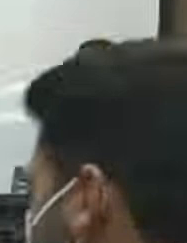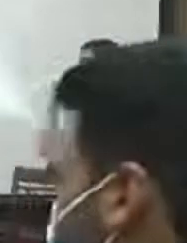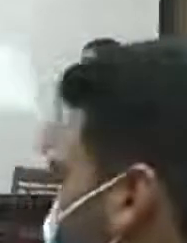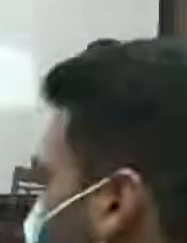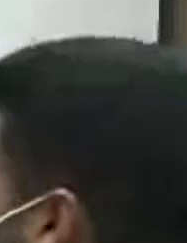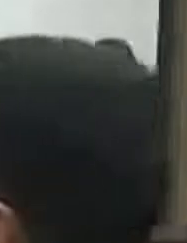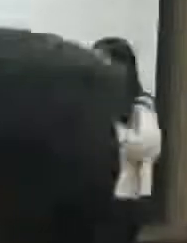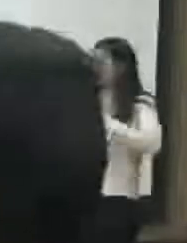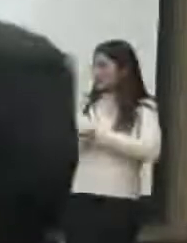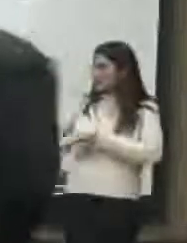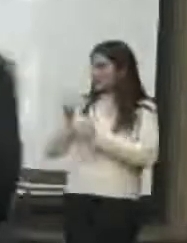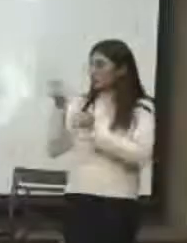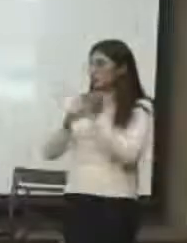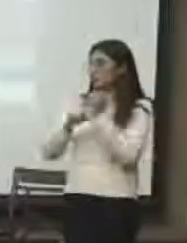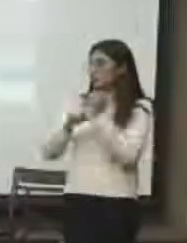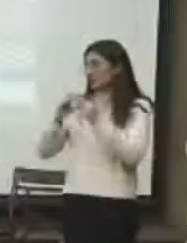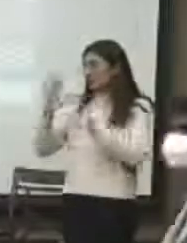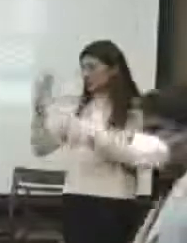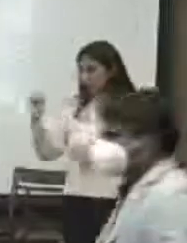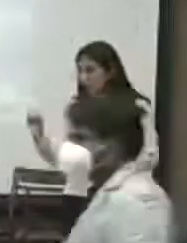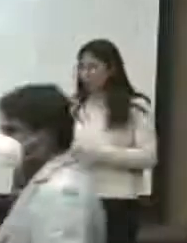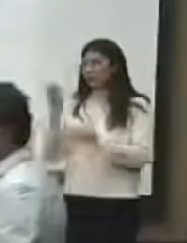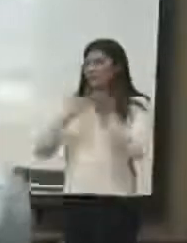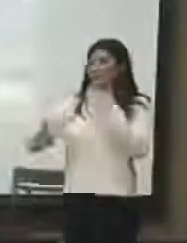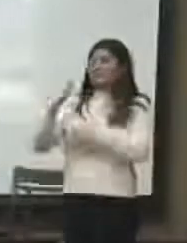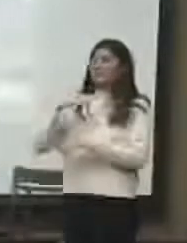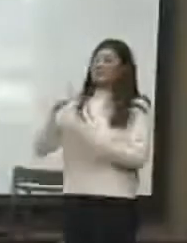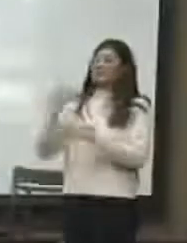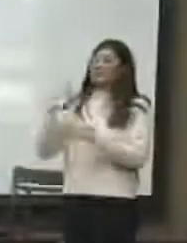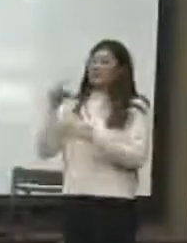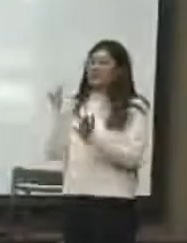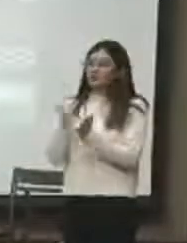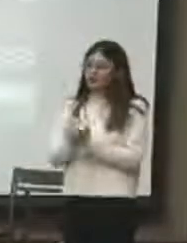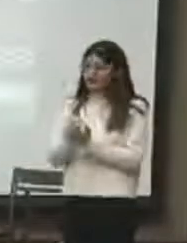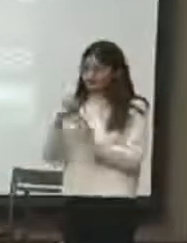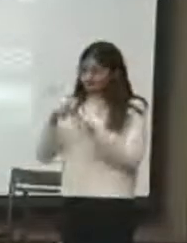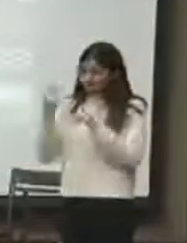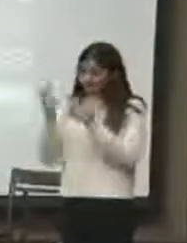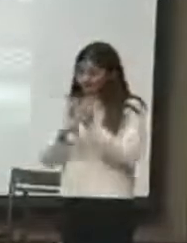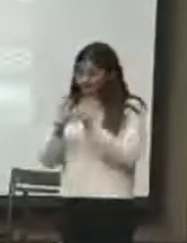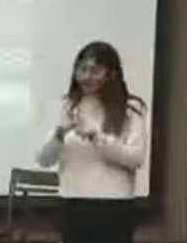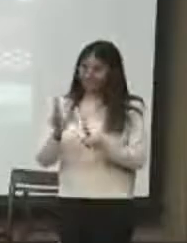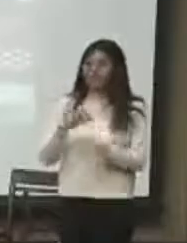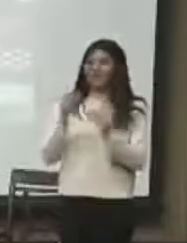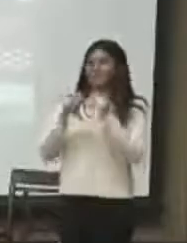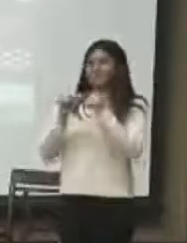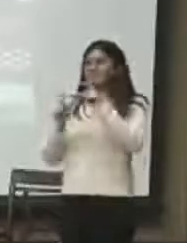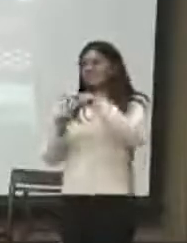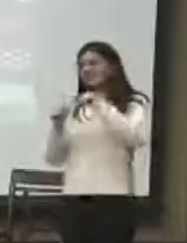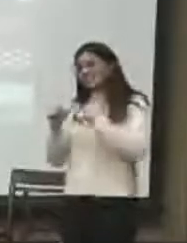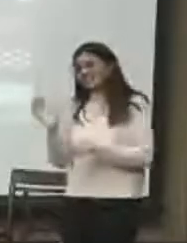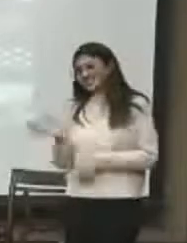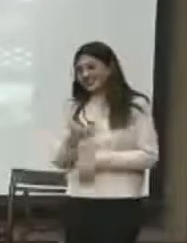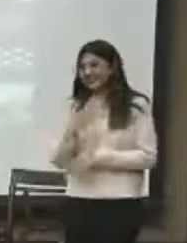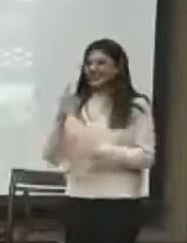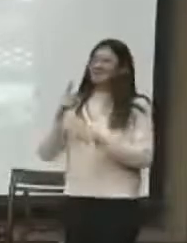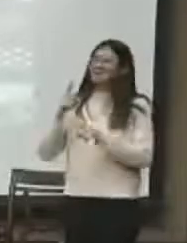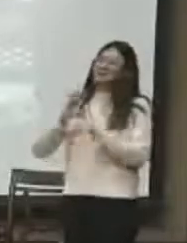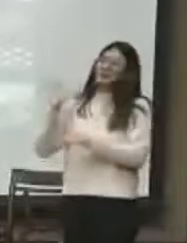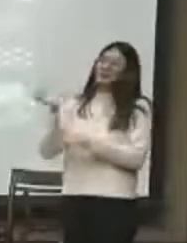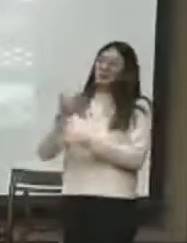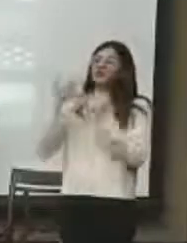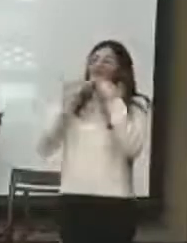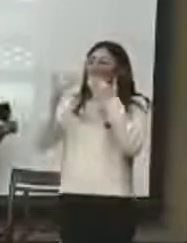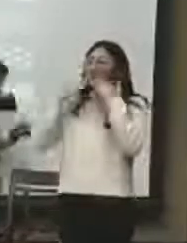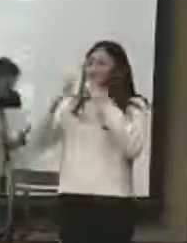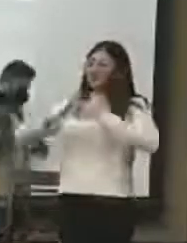our partners, UNESCO, Disability Rights Fund, Infosys, EXL, Bata, Sheila Group, and Atul Nishar Foundation.